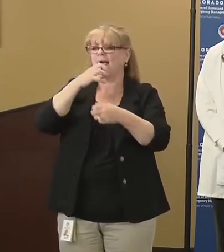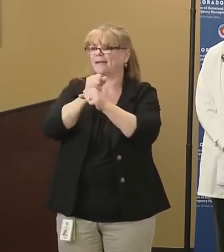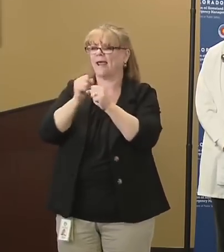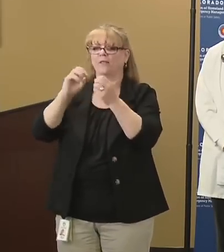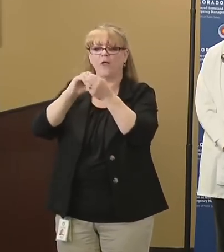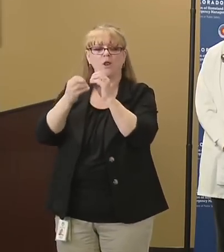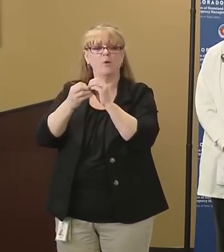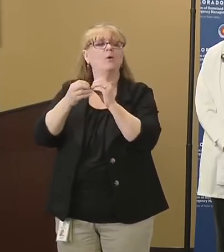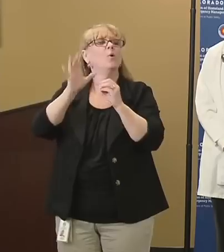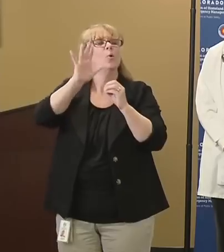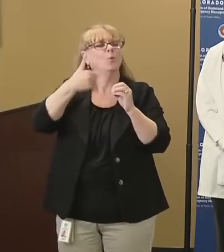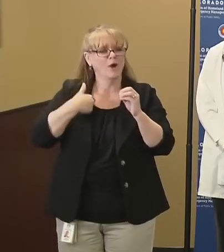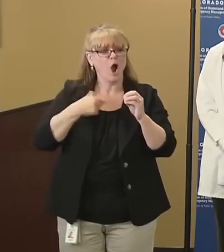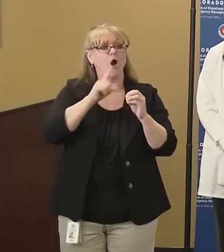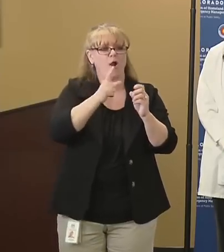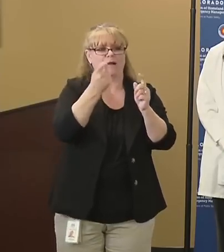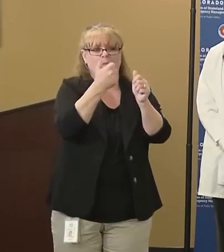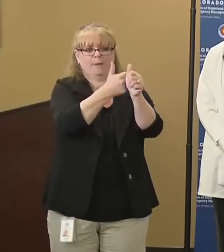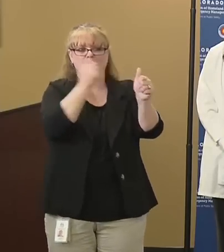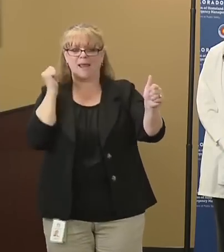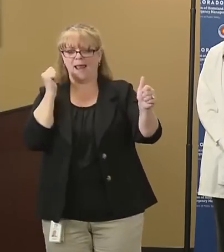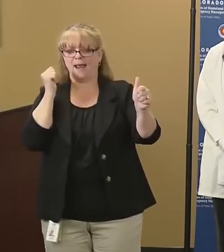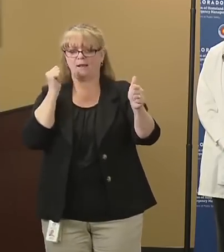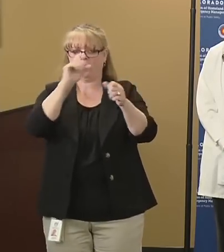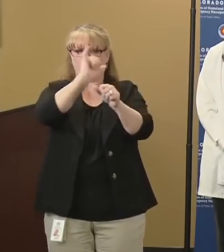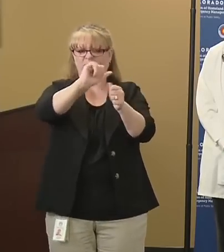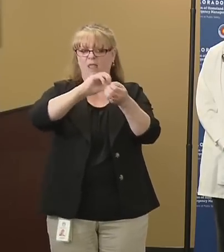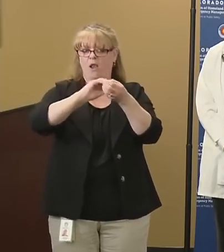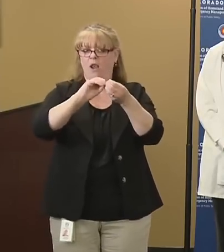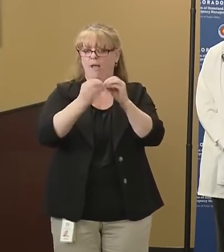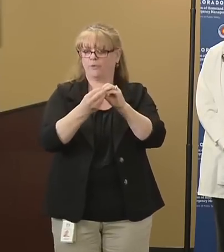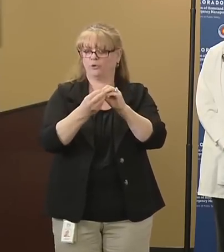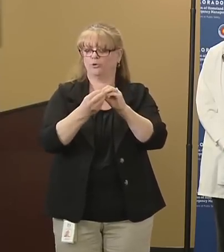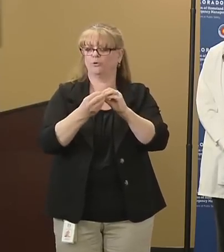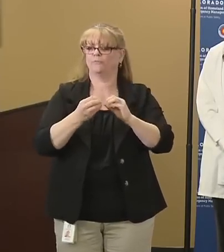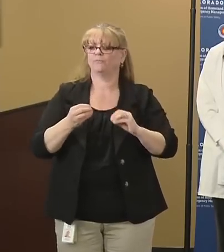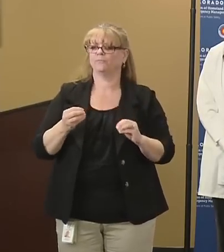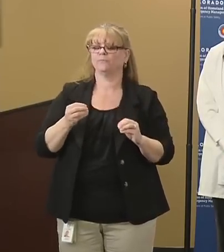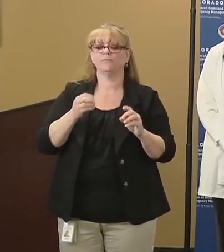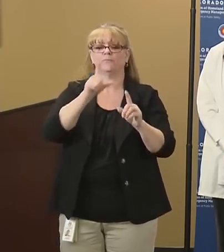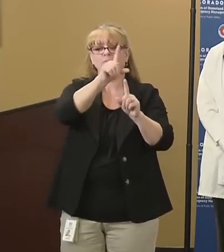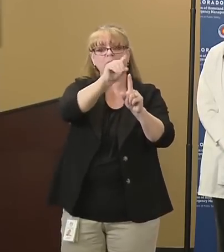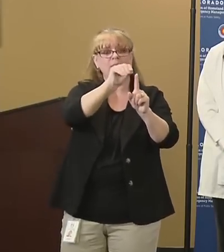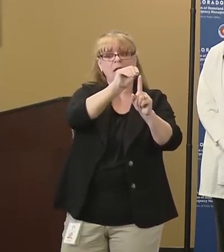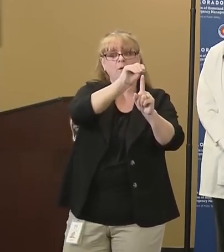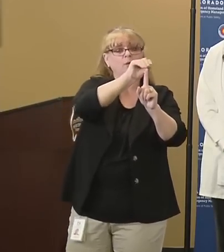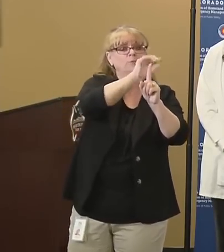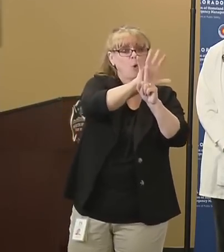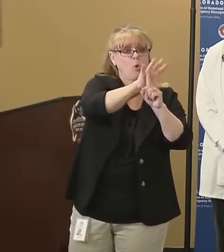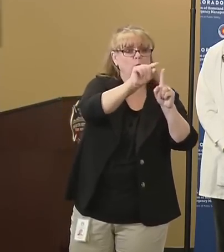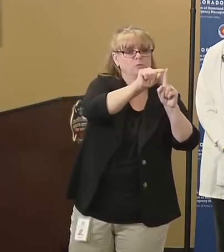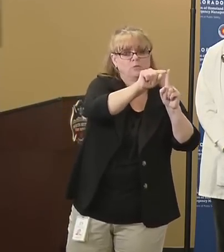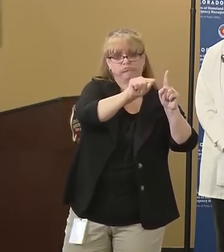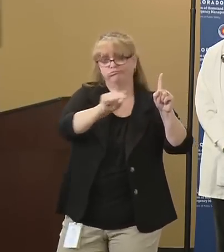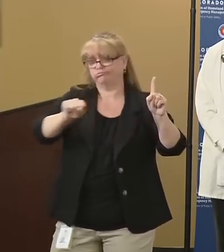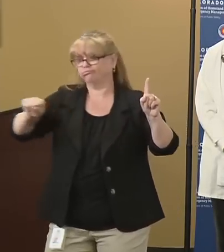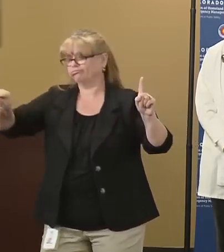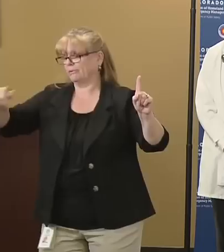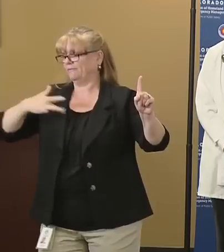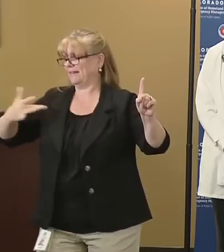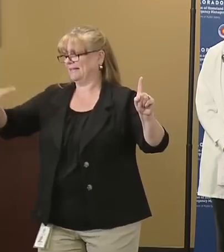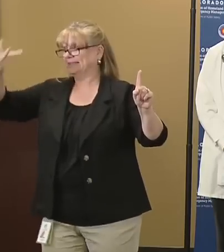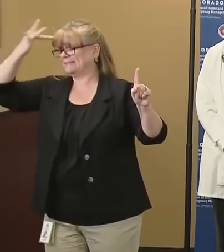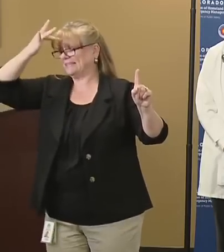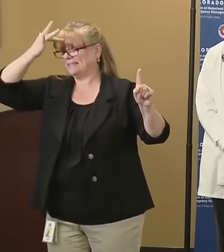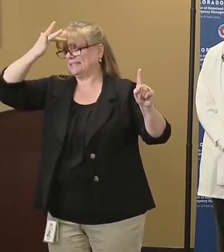There are even cases of it being longer. 4 to 5 days seems to be about the average, but that doesn't mean that some don't have a longer incubation period. 7, 8,